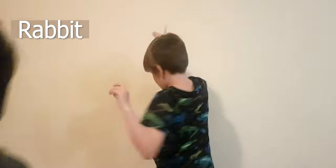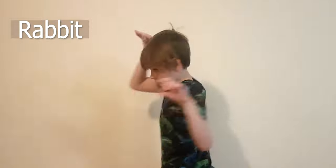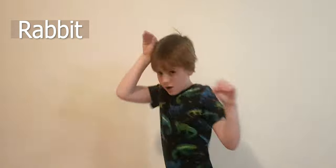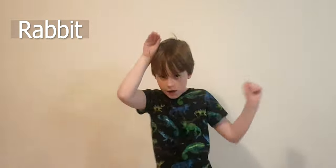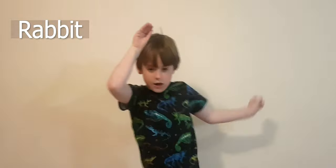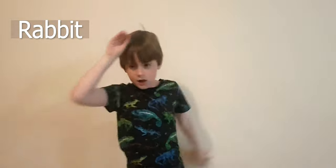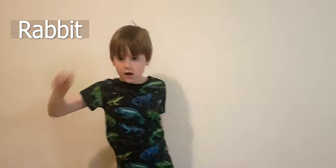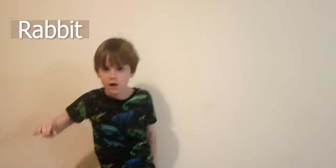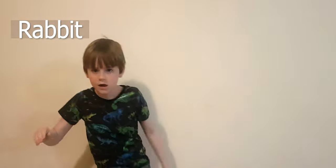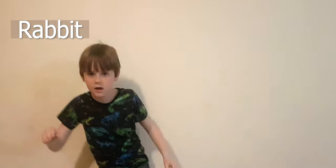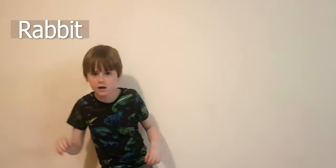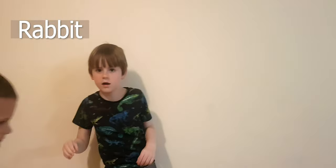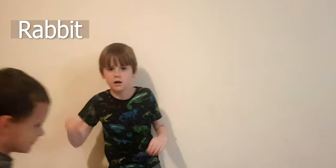With both arms, rabbit.